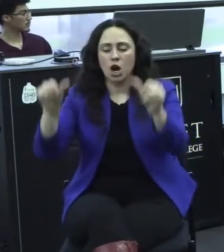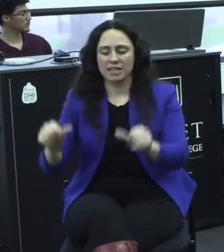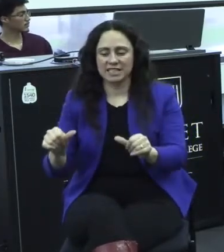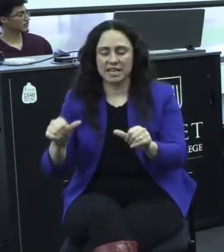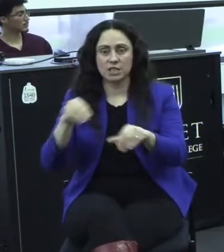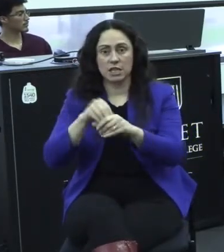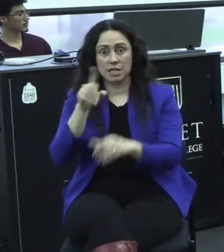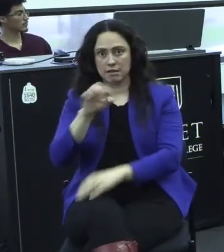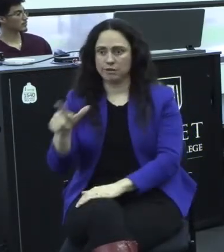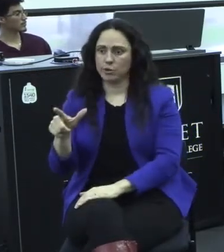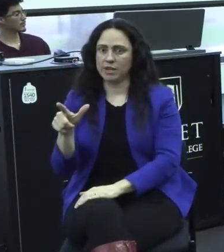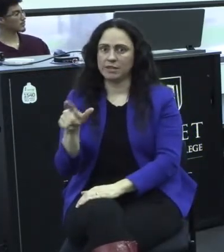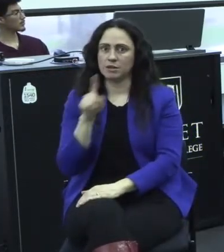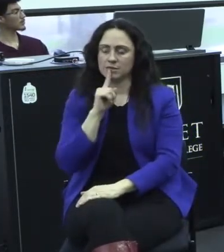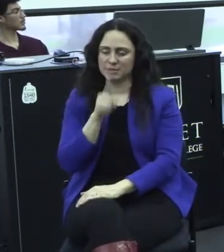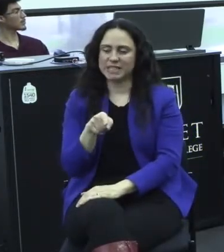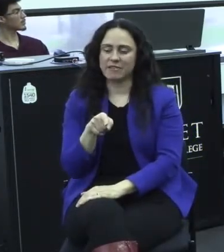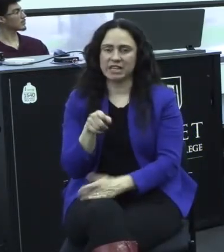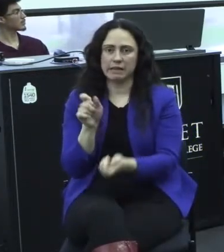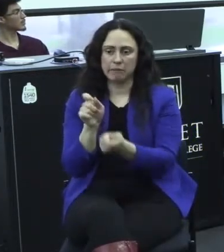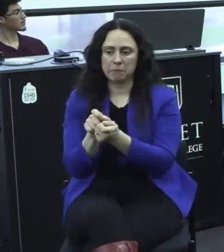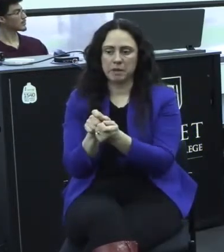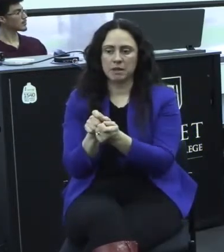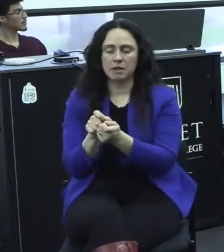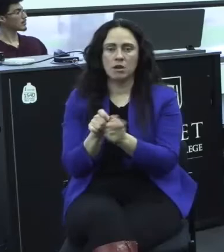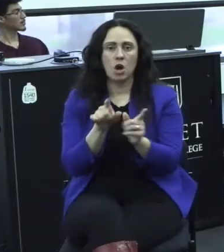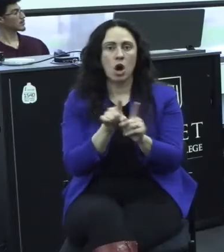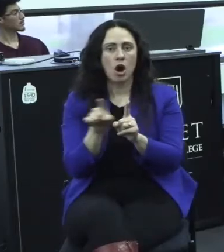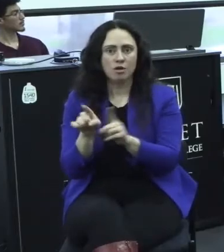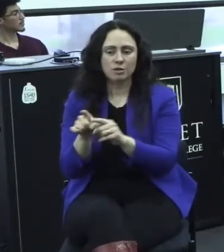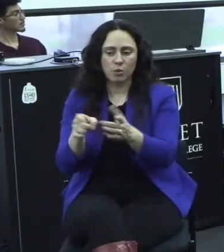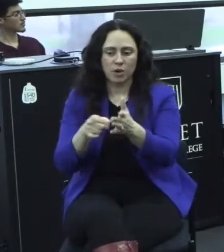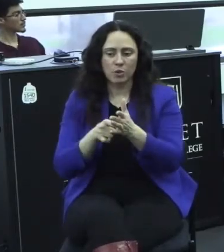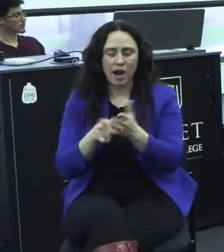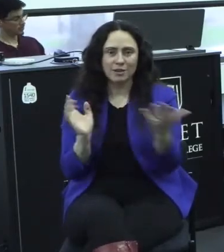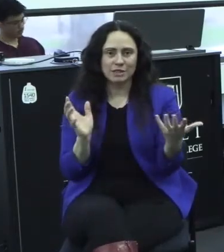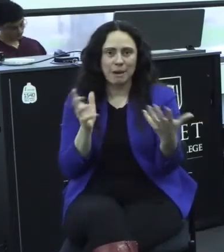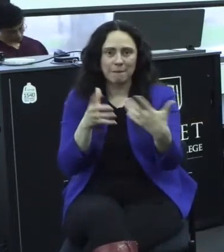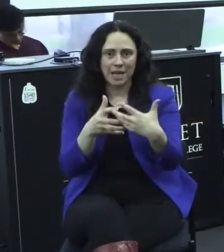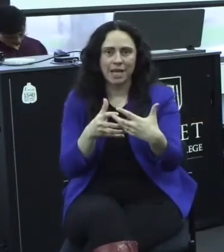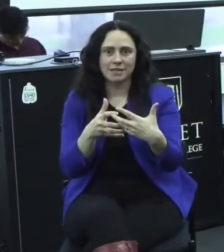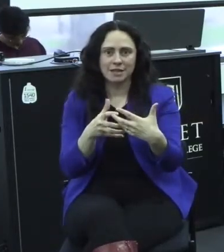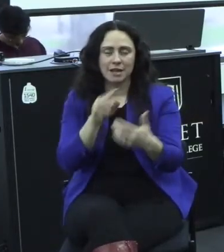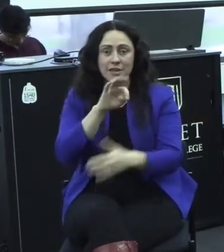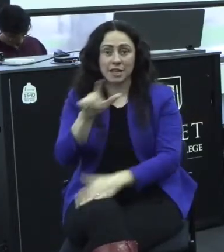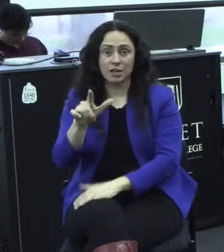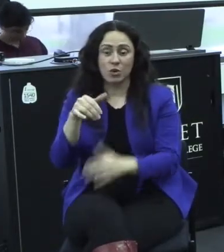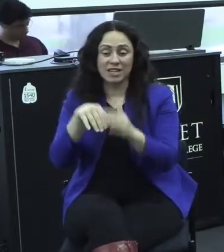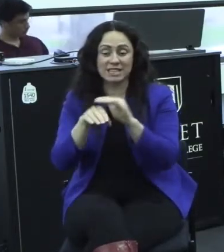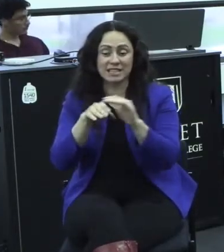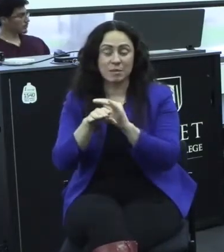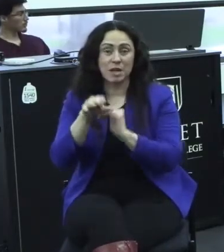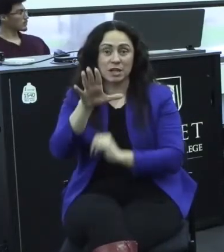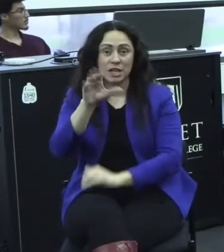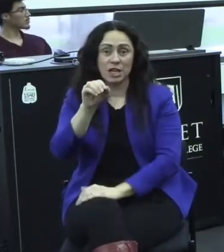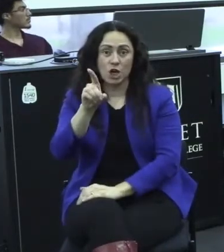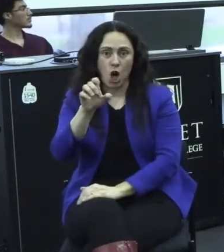in Illinois specifically also are required to meet the Illinois Accessibility